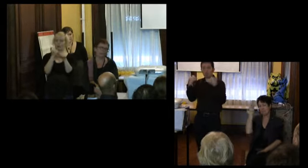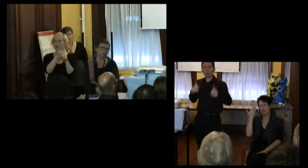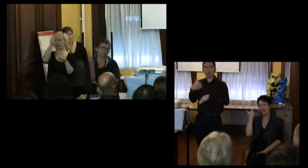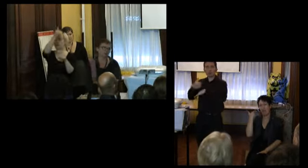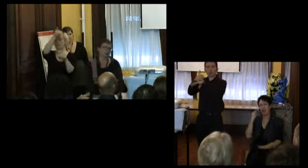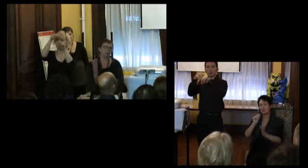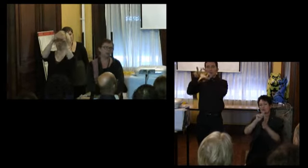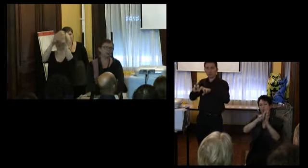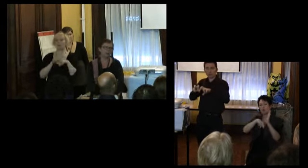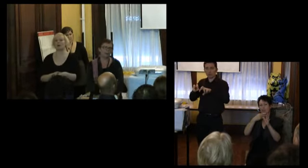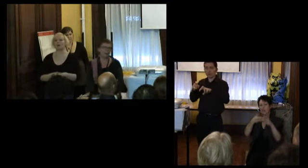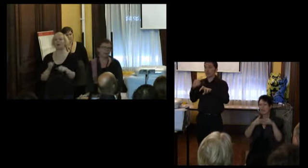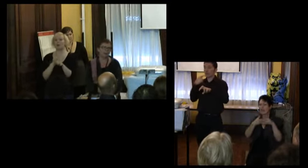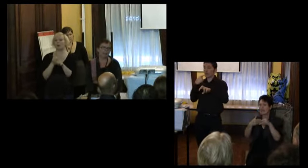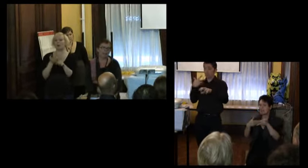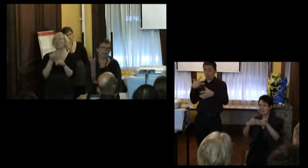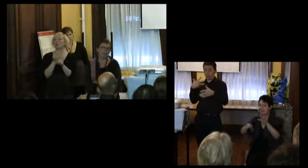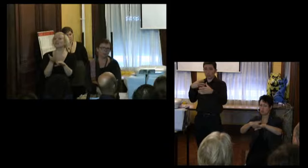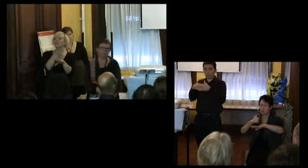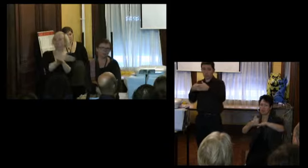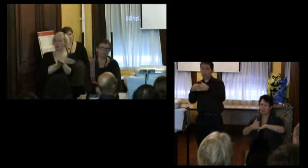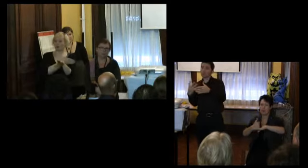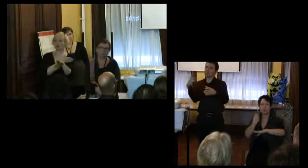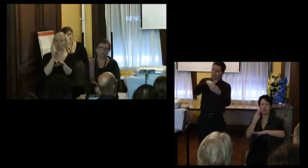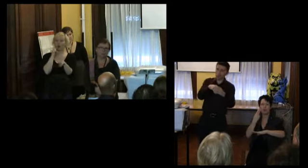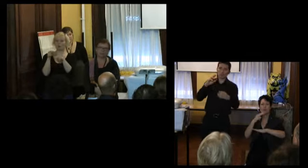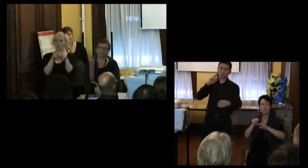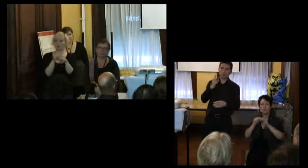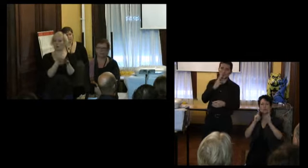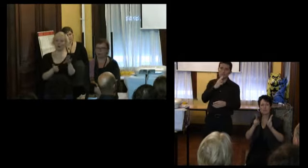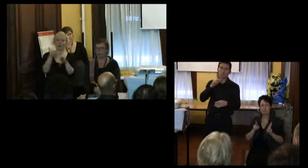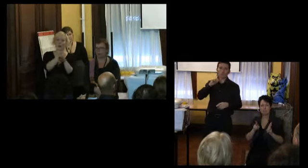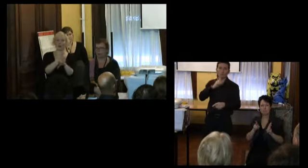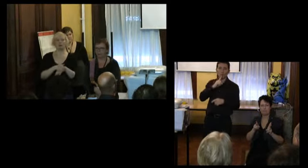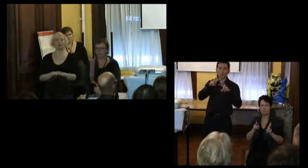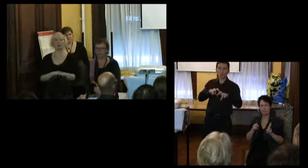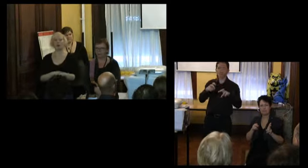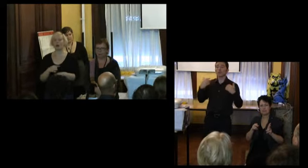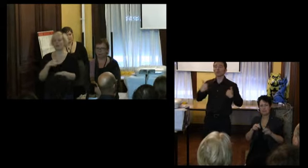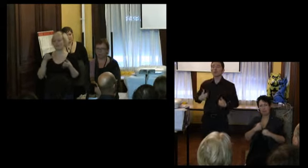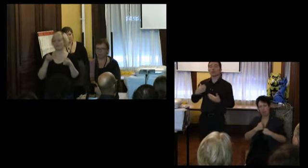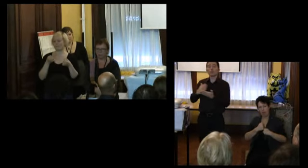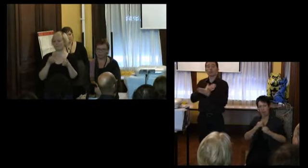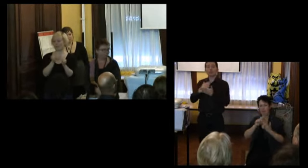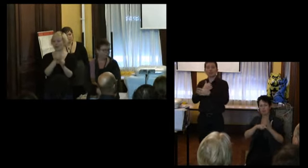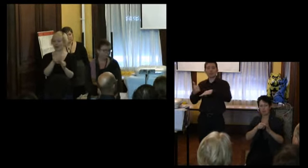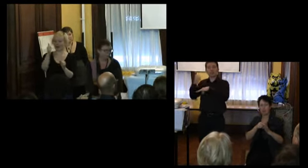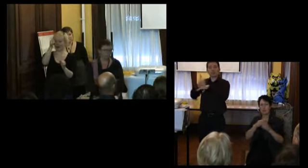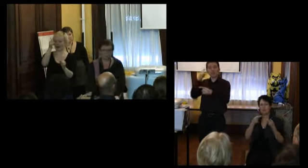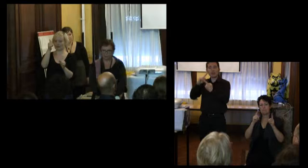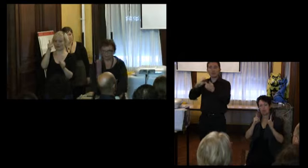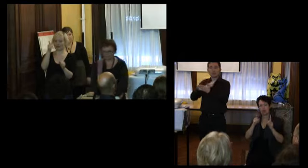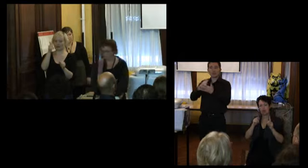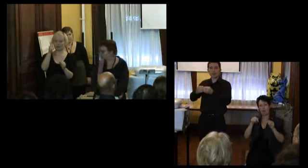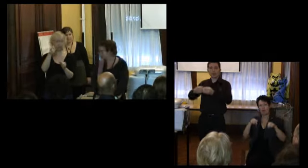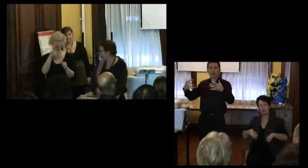of the Deaf Museum. And I'm the project manager for the David project in